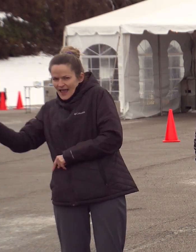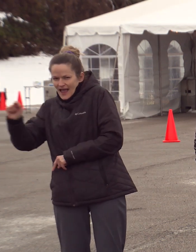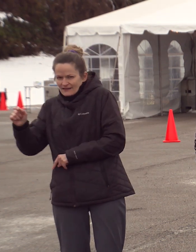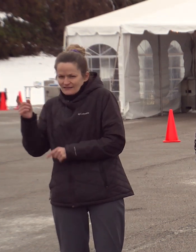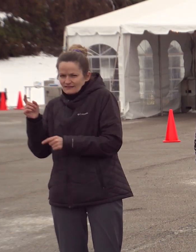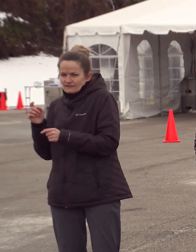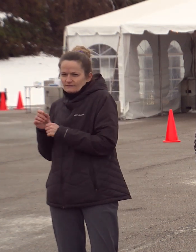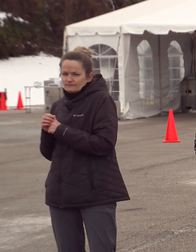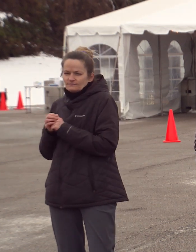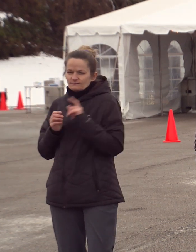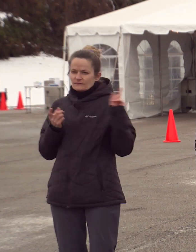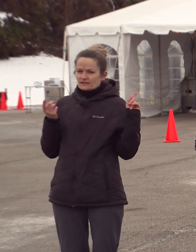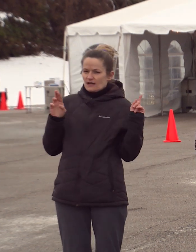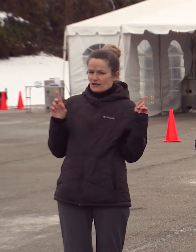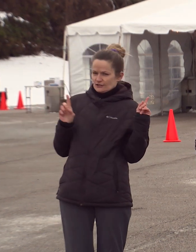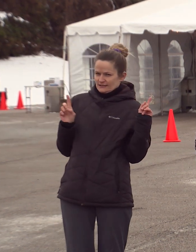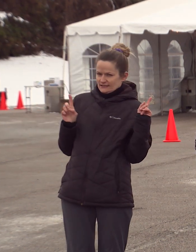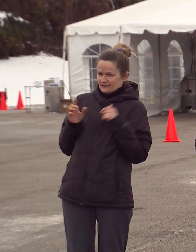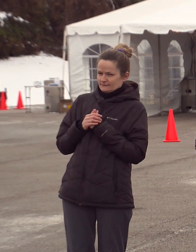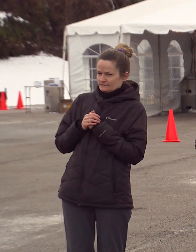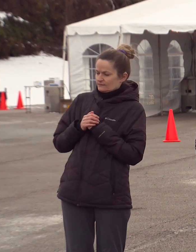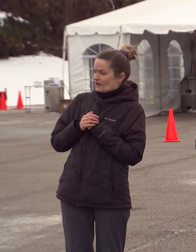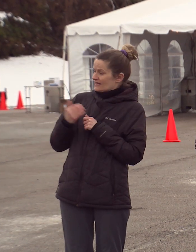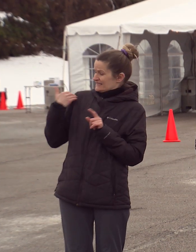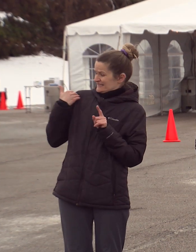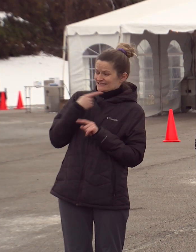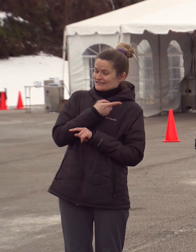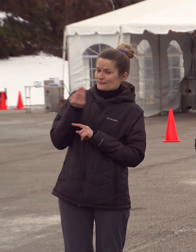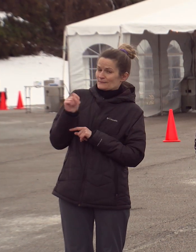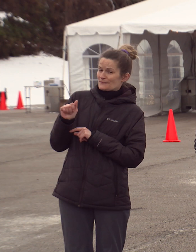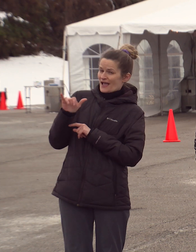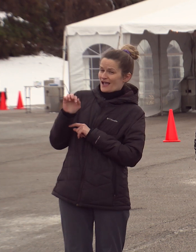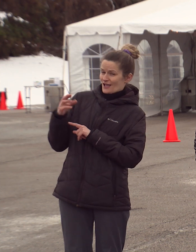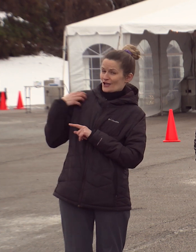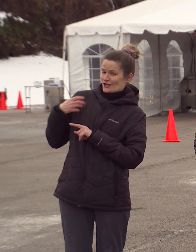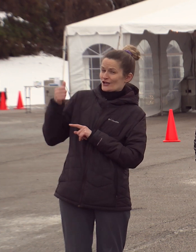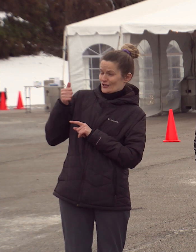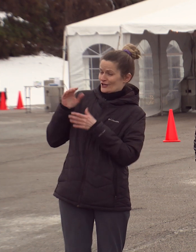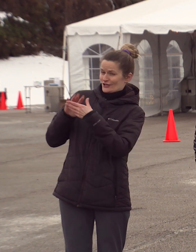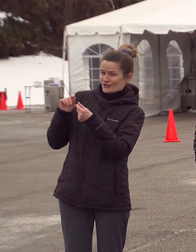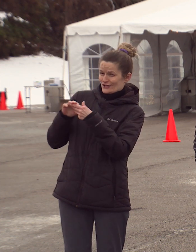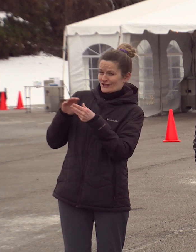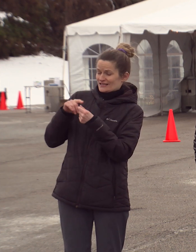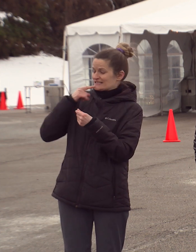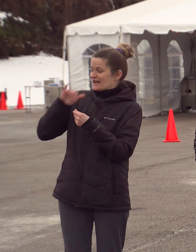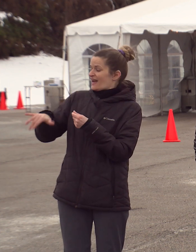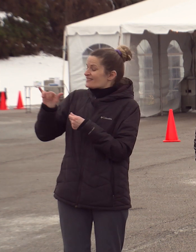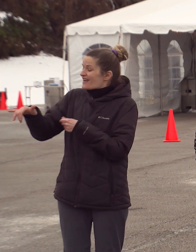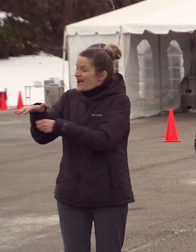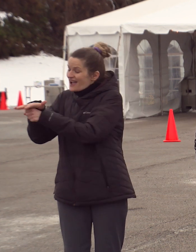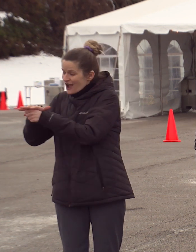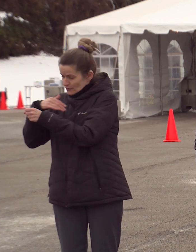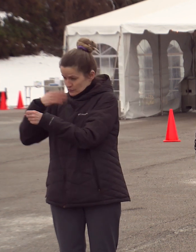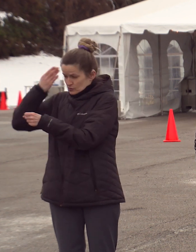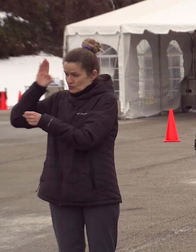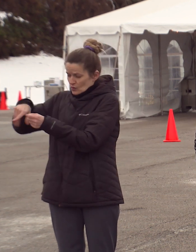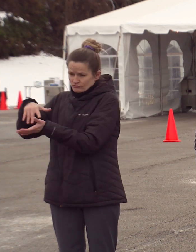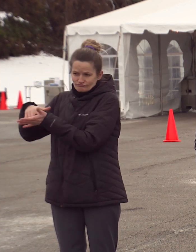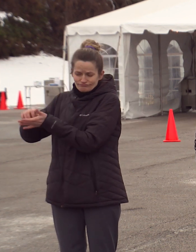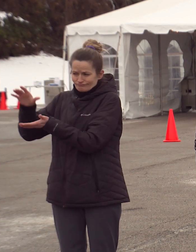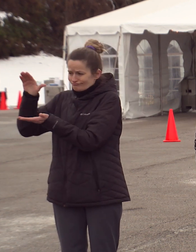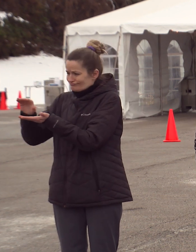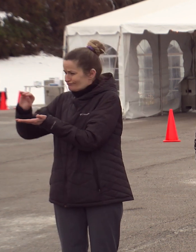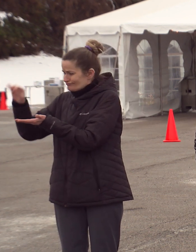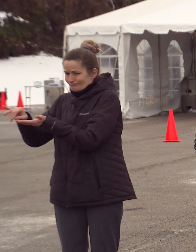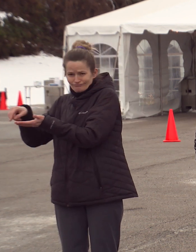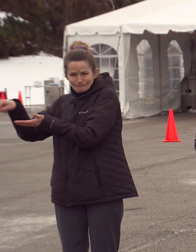So as Mayor Scott mentioned, we will continue to focus on areas that we know have low or poor access to testing. When we first had the at-home